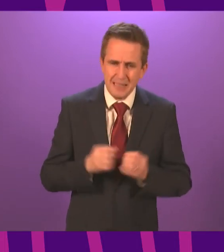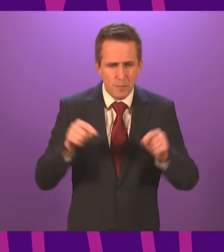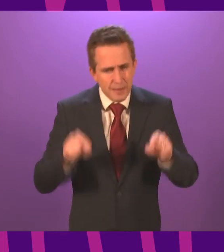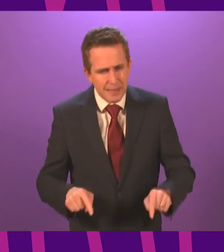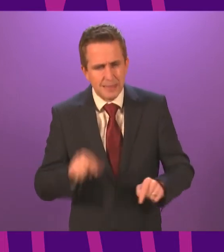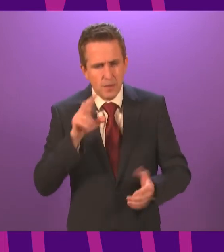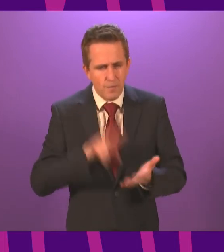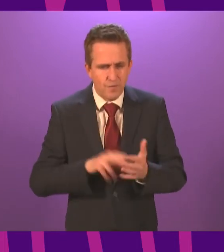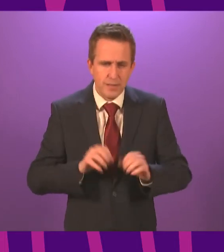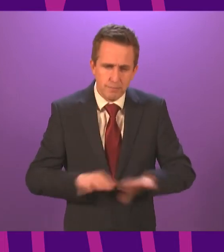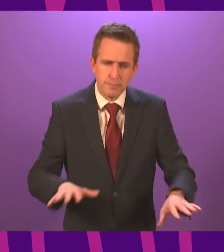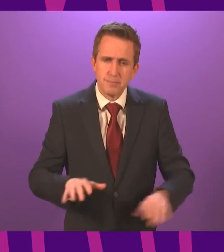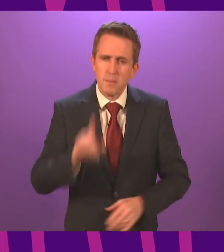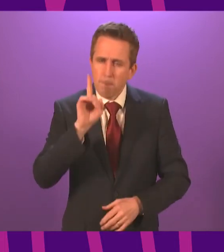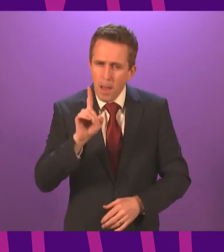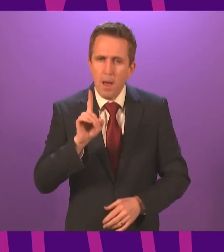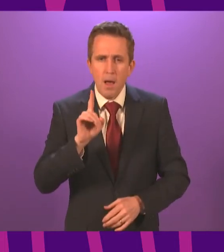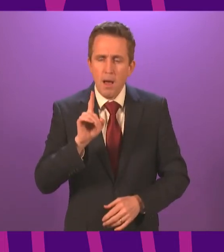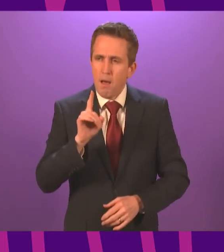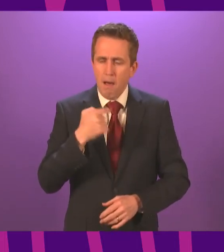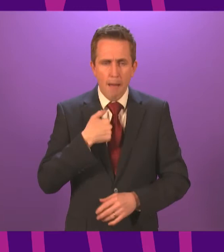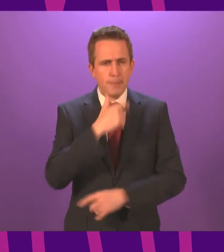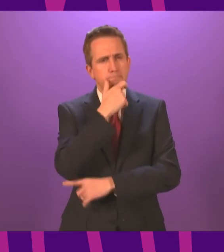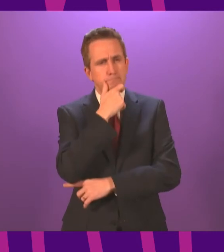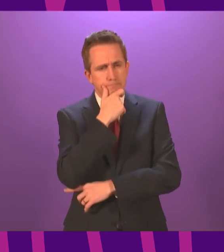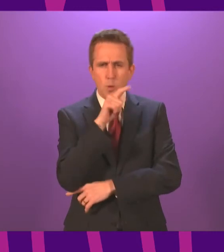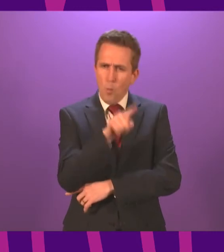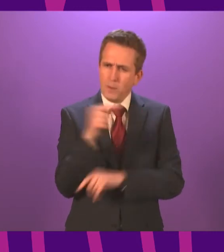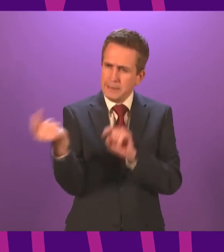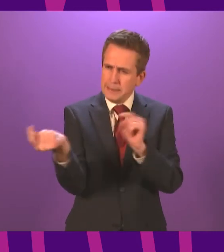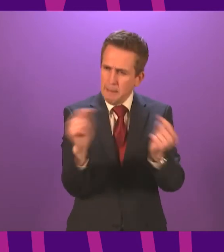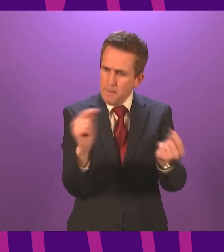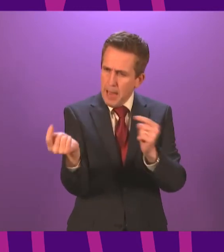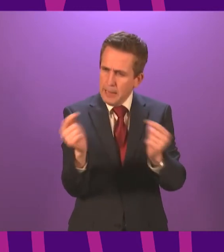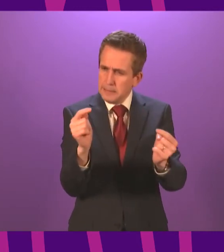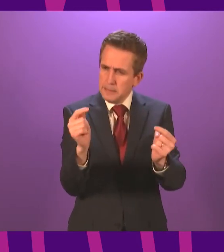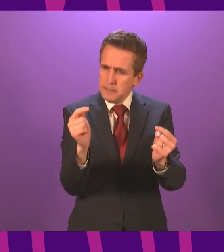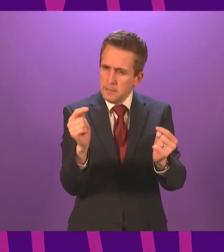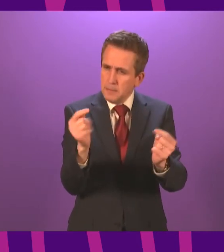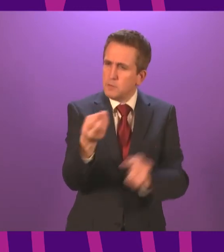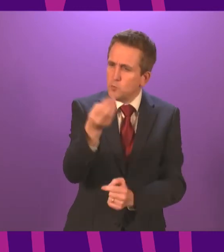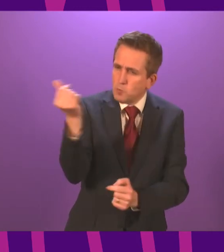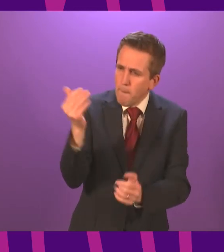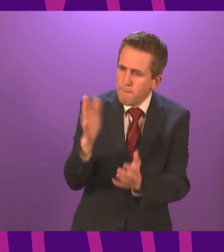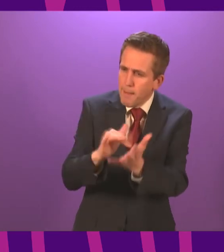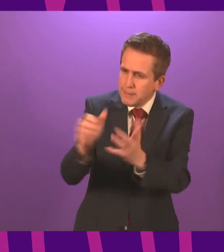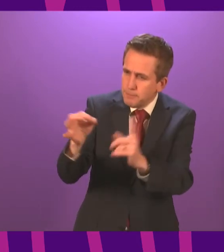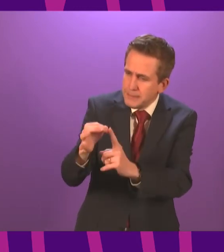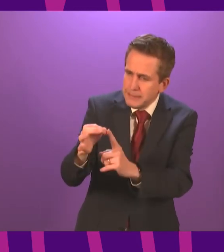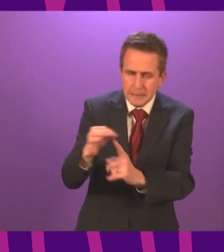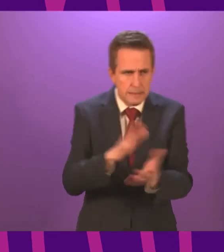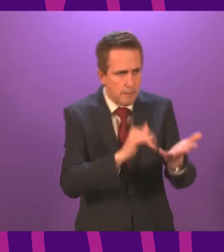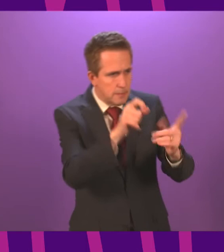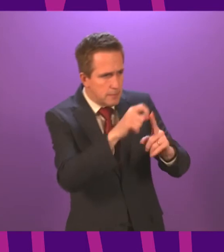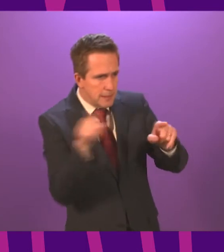But there have been moments in today's debate where I think members with whom I disagree and will be voting differently